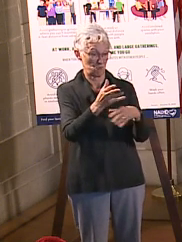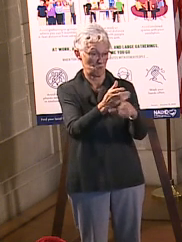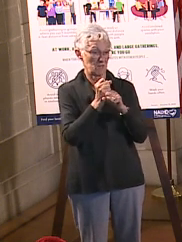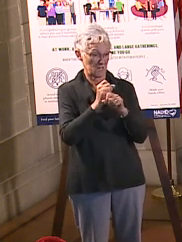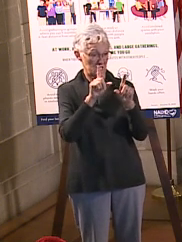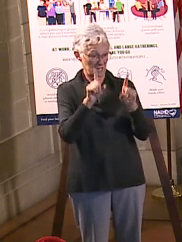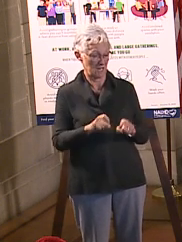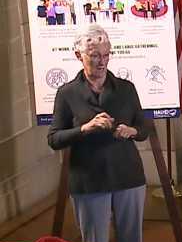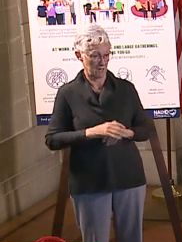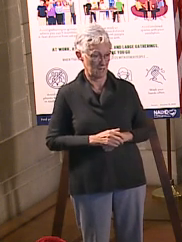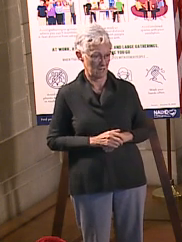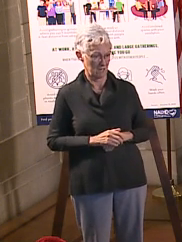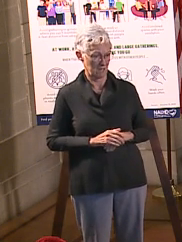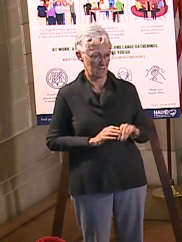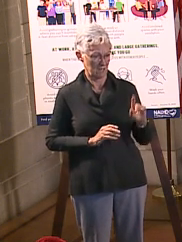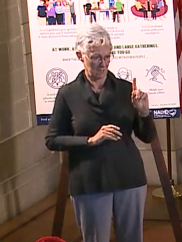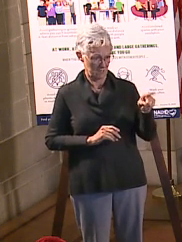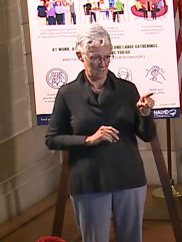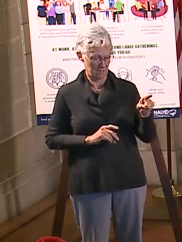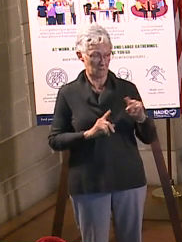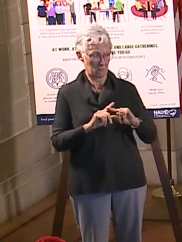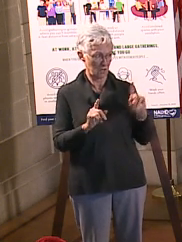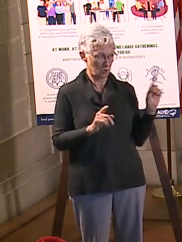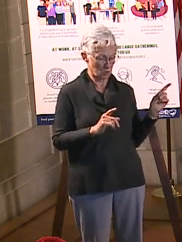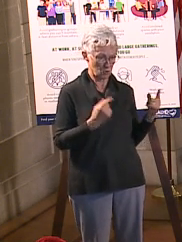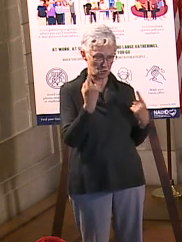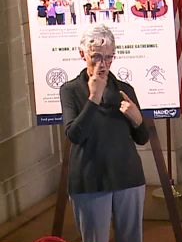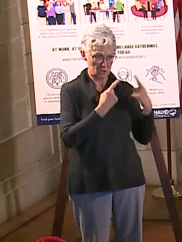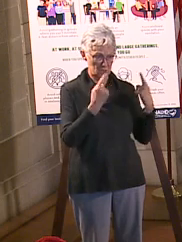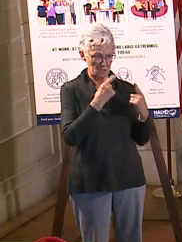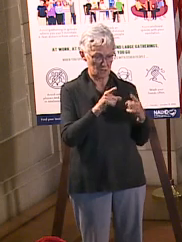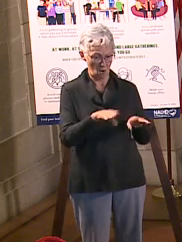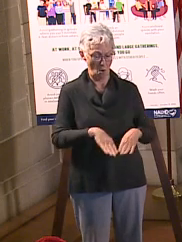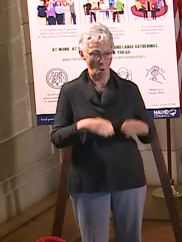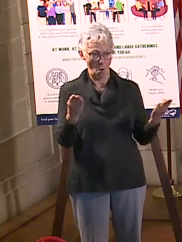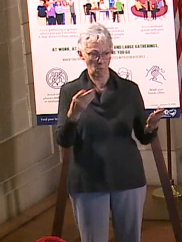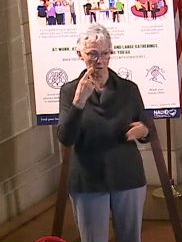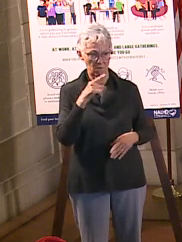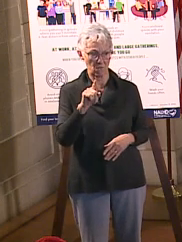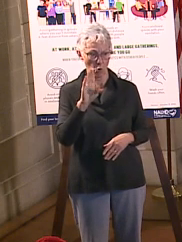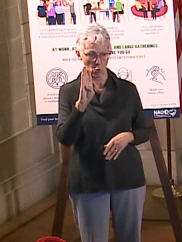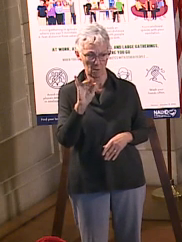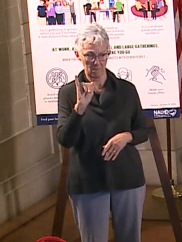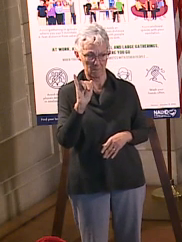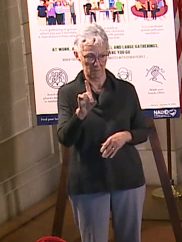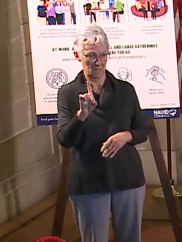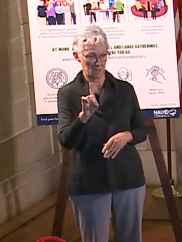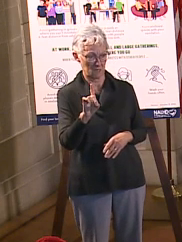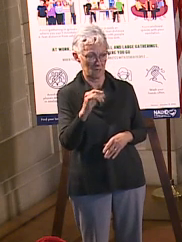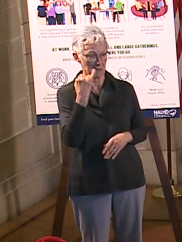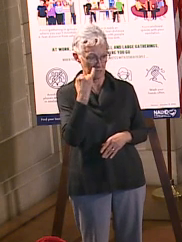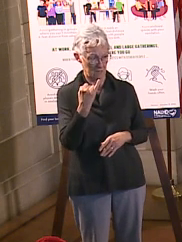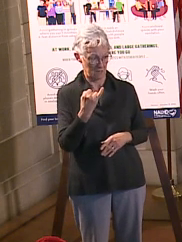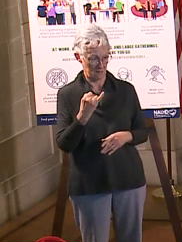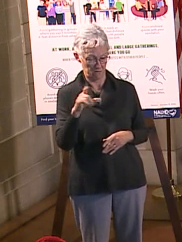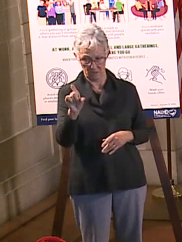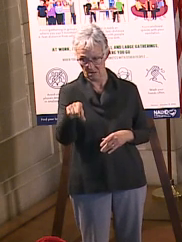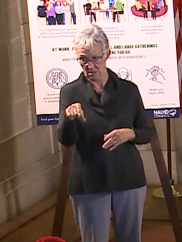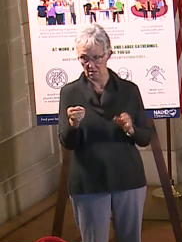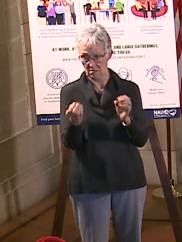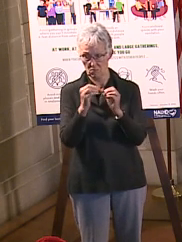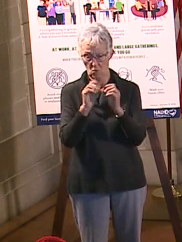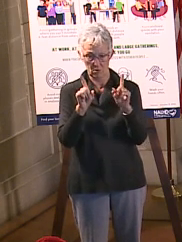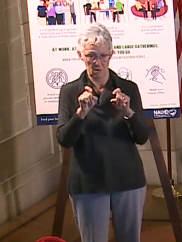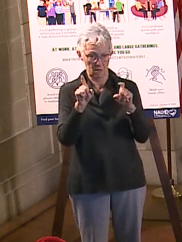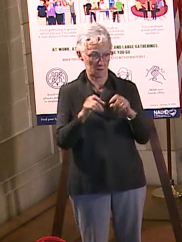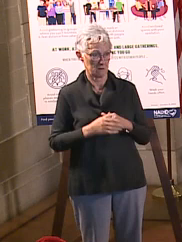But you are considering opening this up for bid if you do more, if you need more? So the question is, will we consider